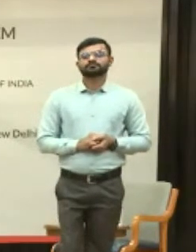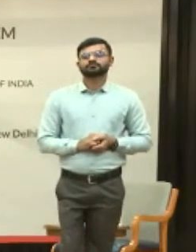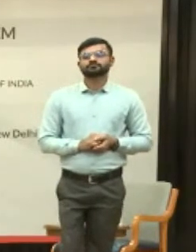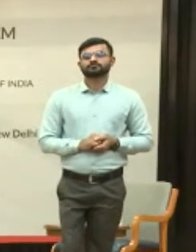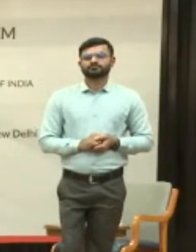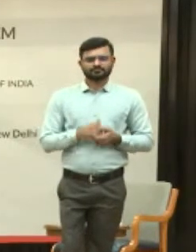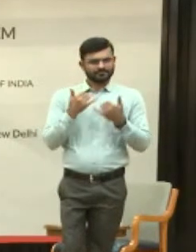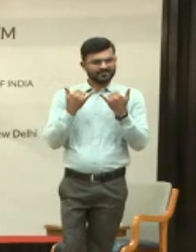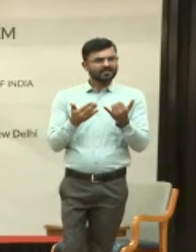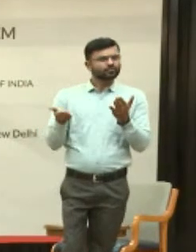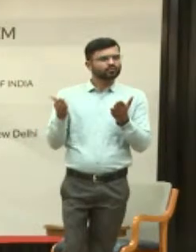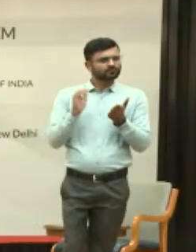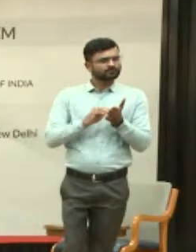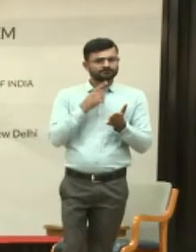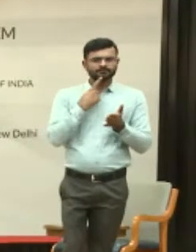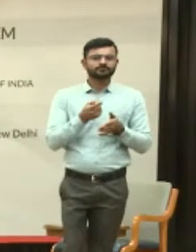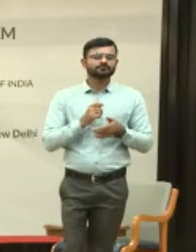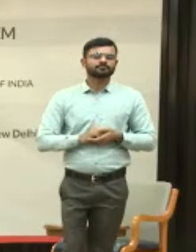It's now been repealed.